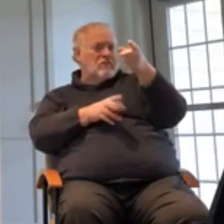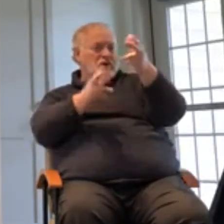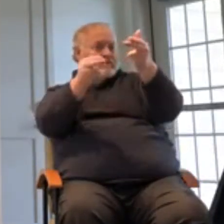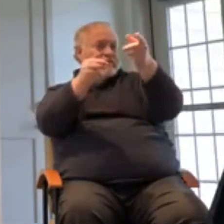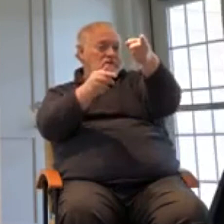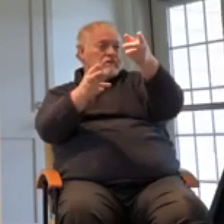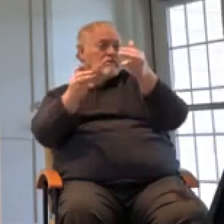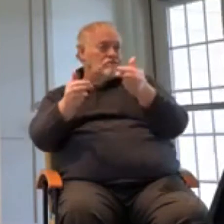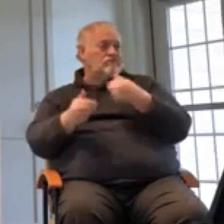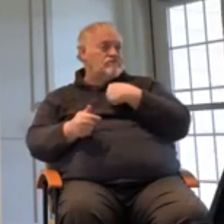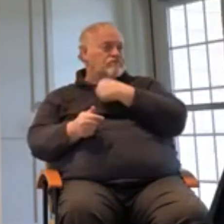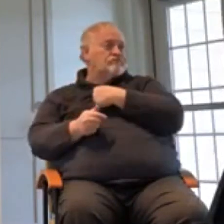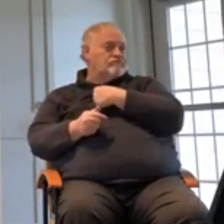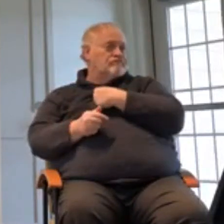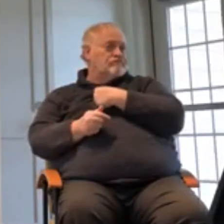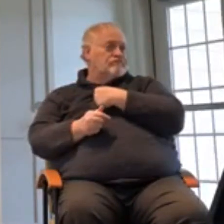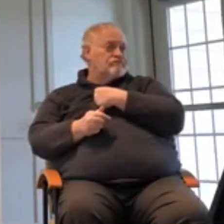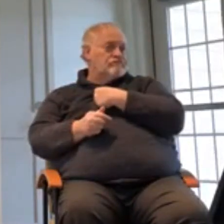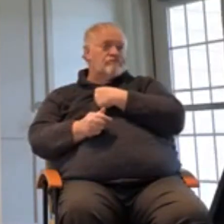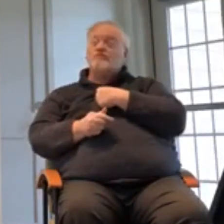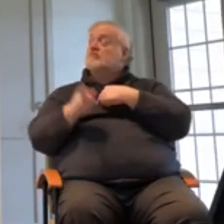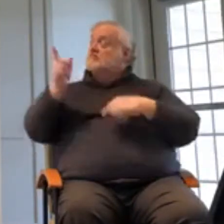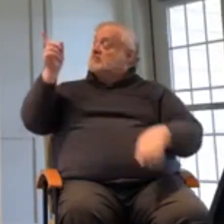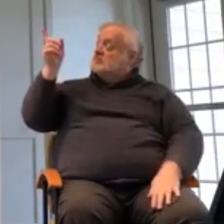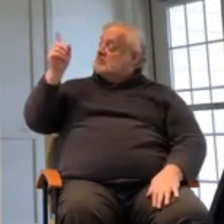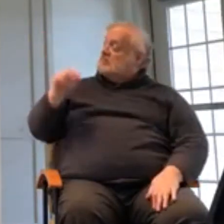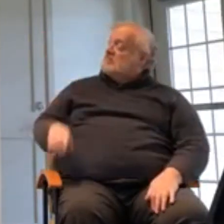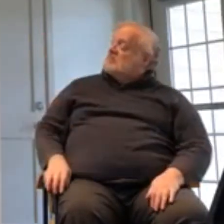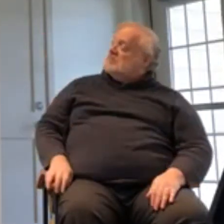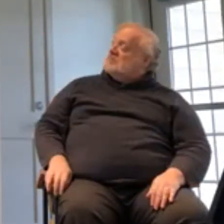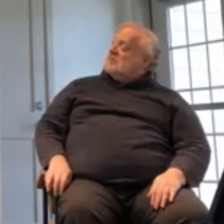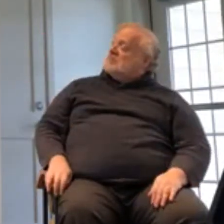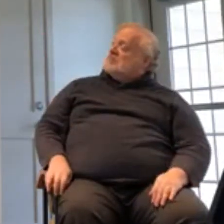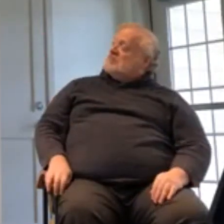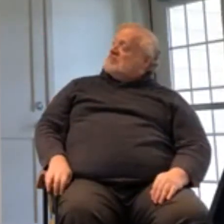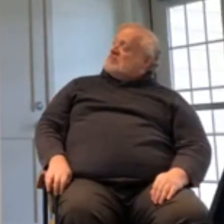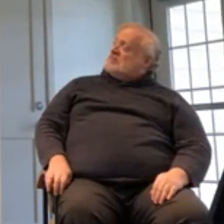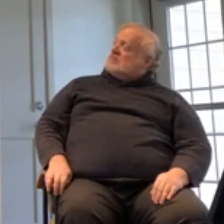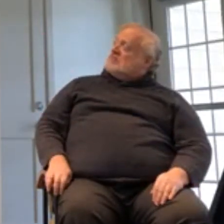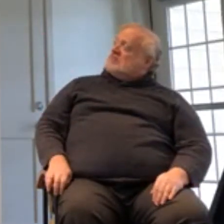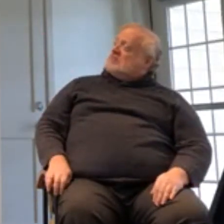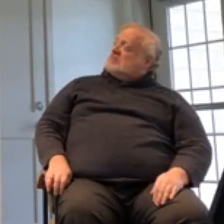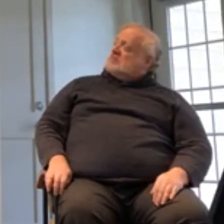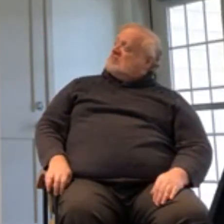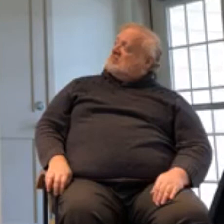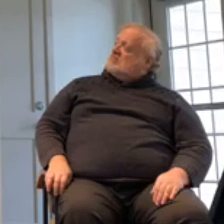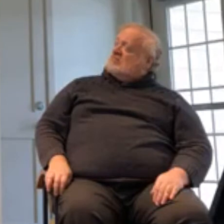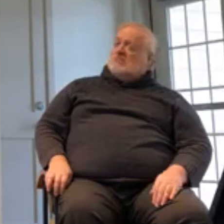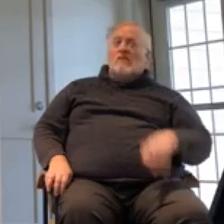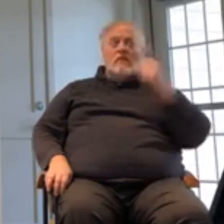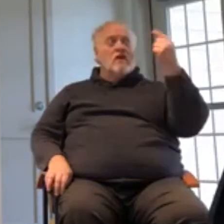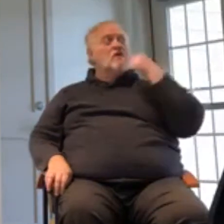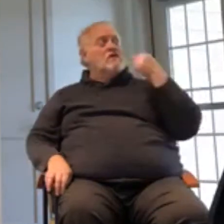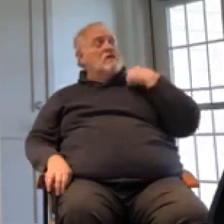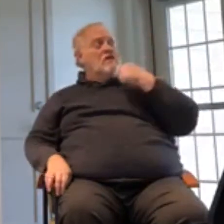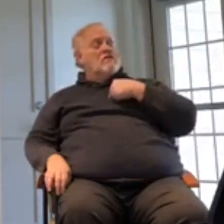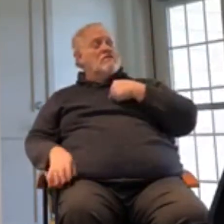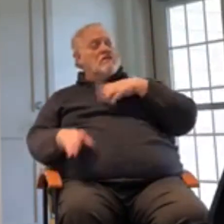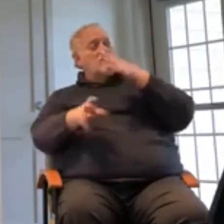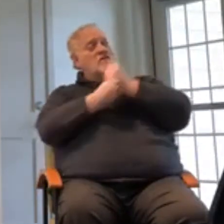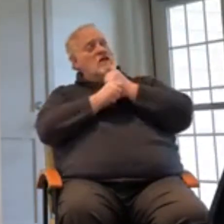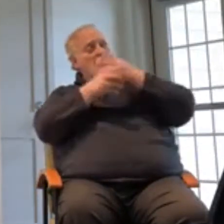Thou preparest a table before me in the presence of mine enemies. He anoints our heads with oil. He tells us to take the helmet